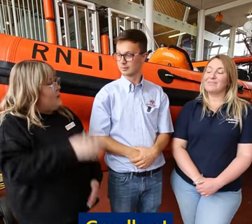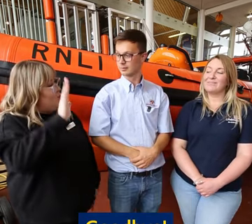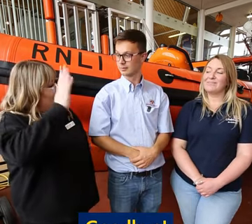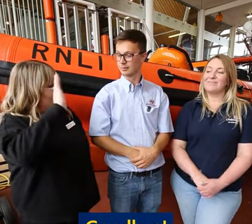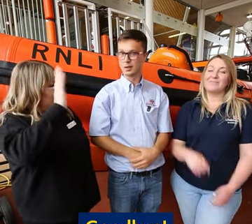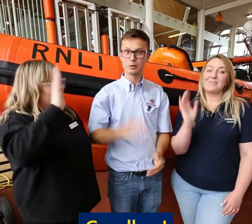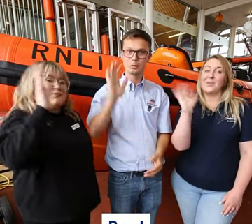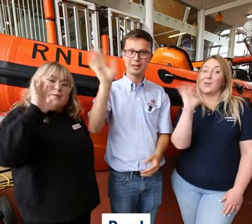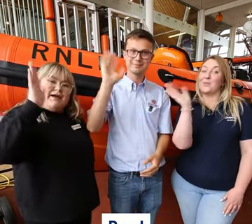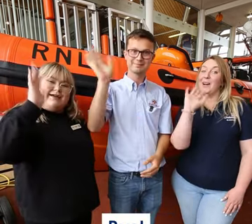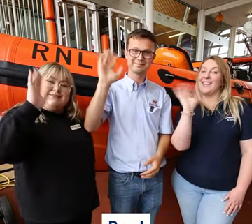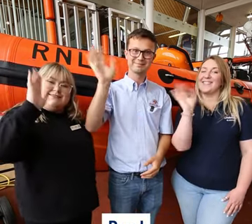Goodbye. Goodbye. Goodbye.